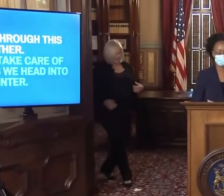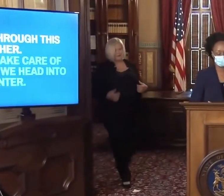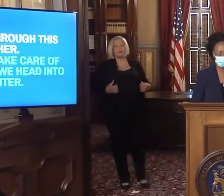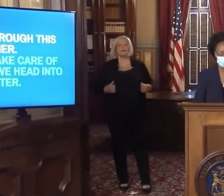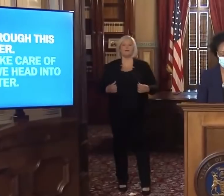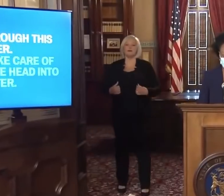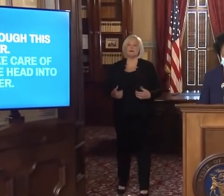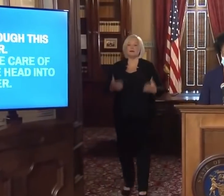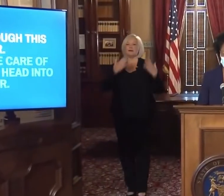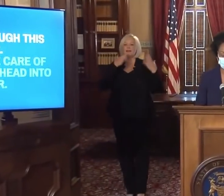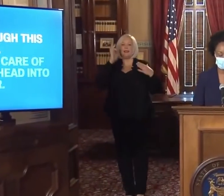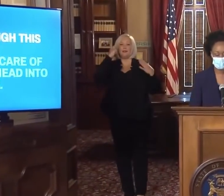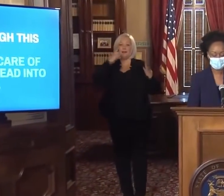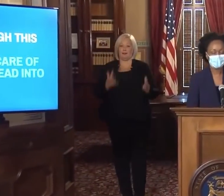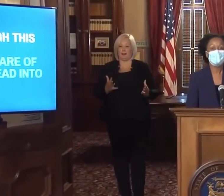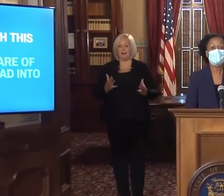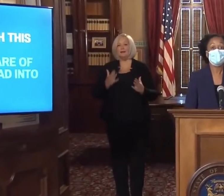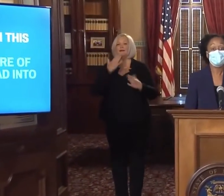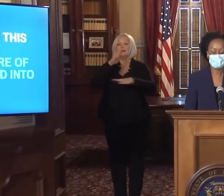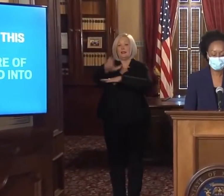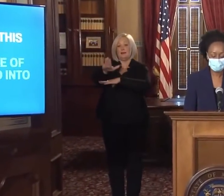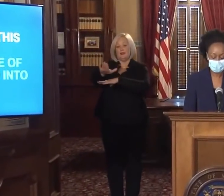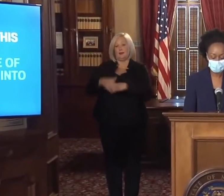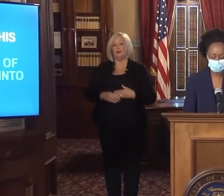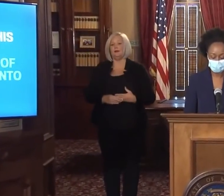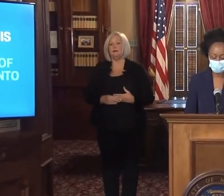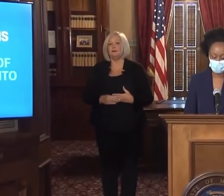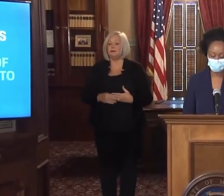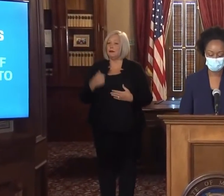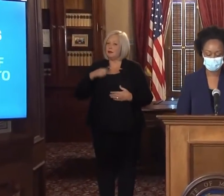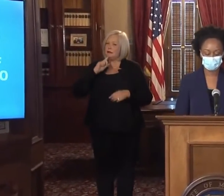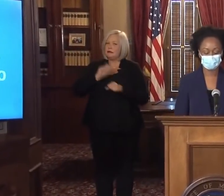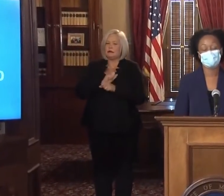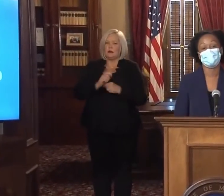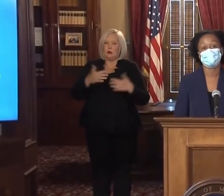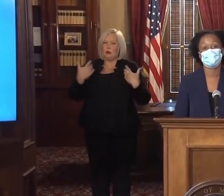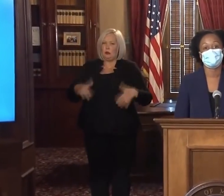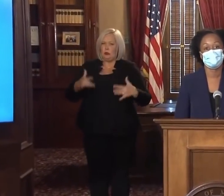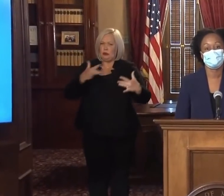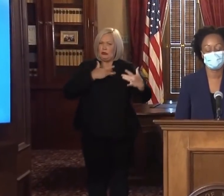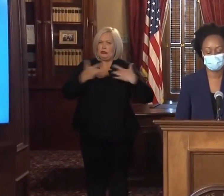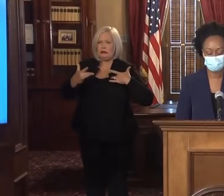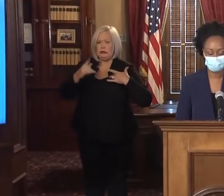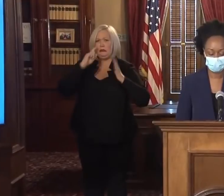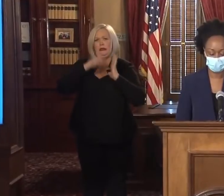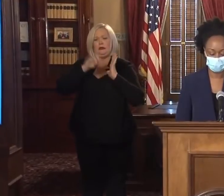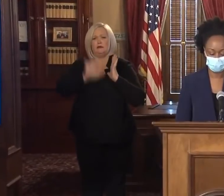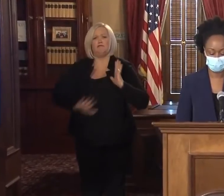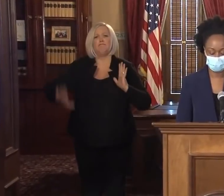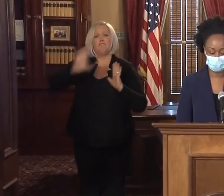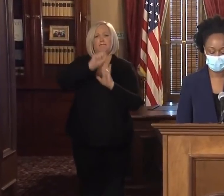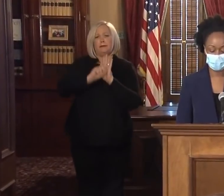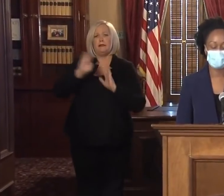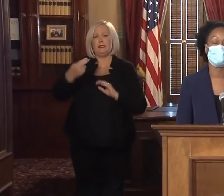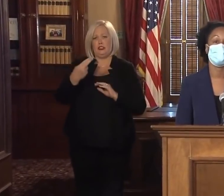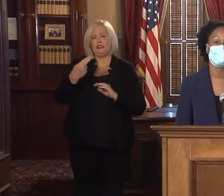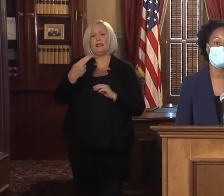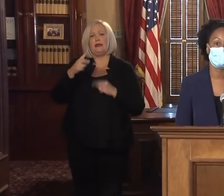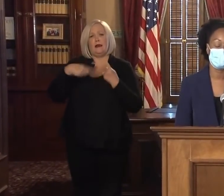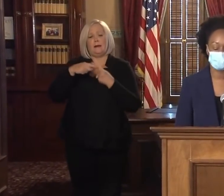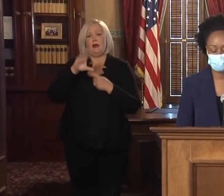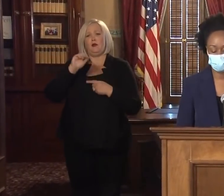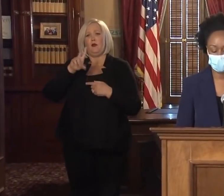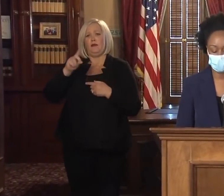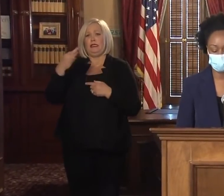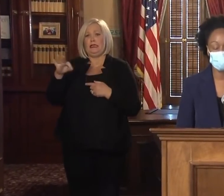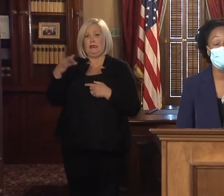Thank you, Governor. Good afternoon. So we are very concerned about what we are seeing across the state with COVID-19. As of